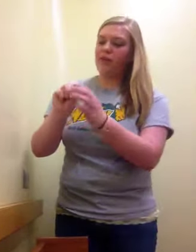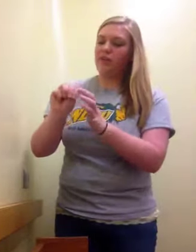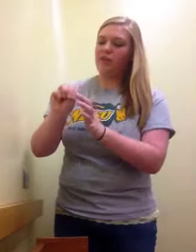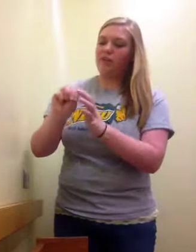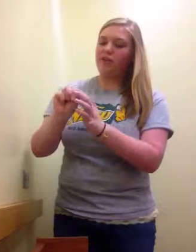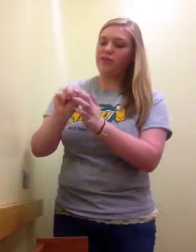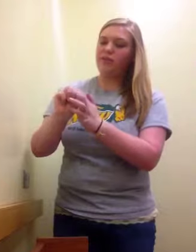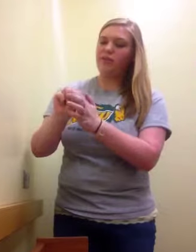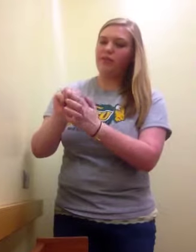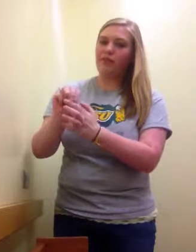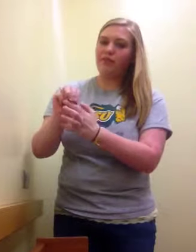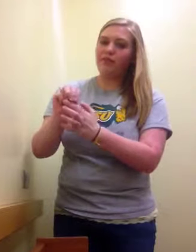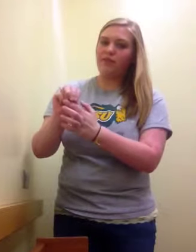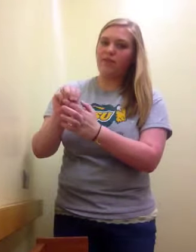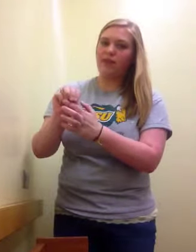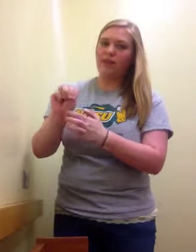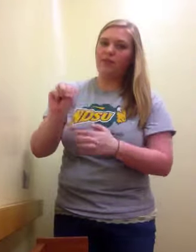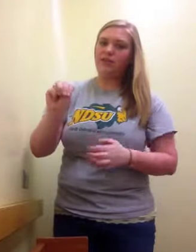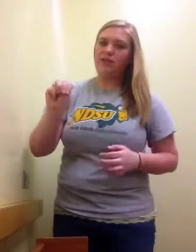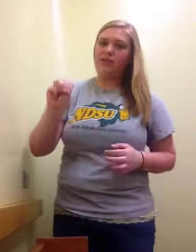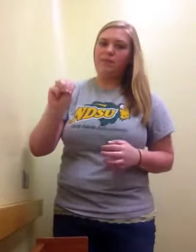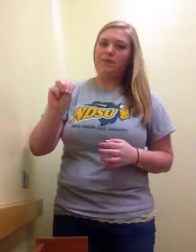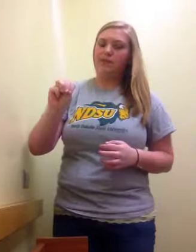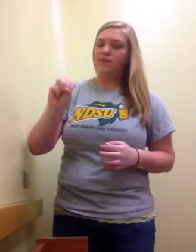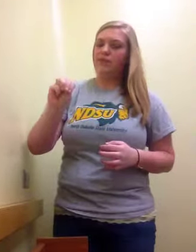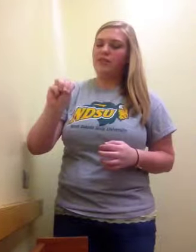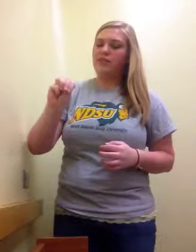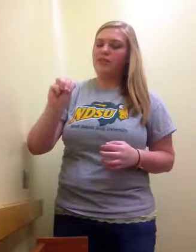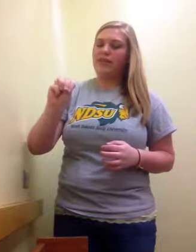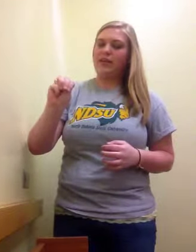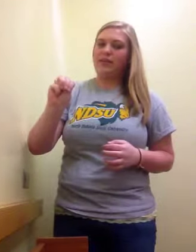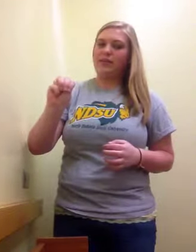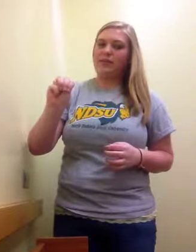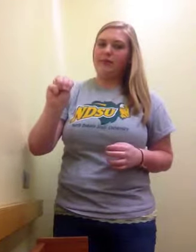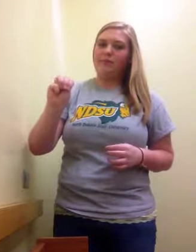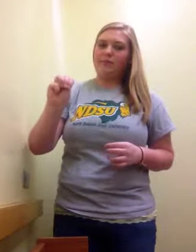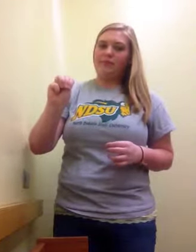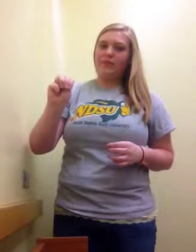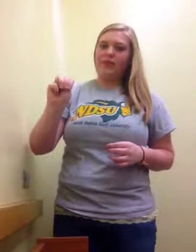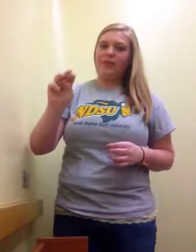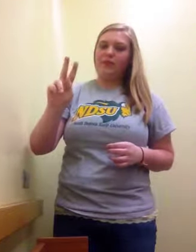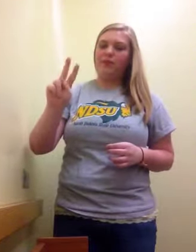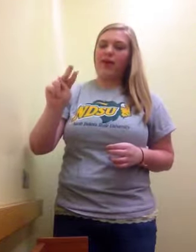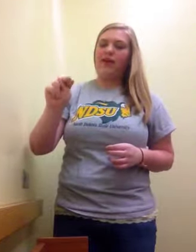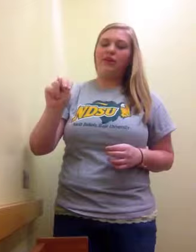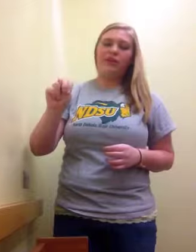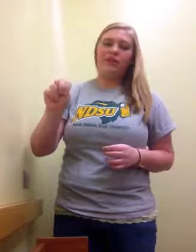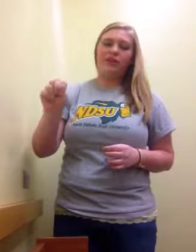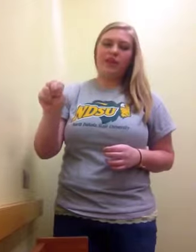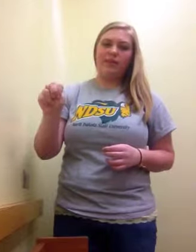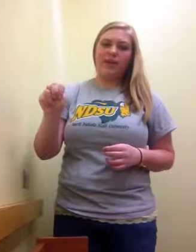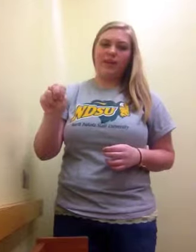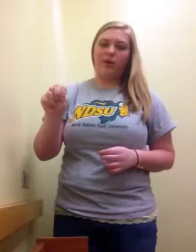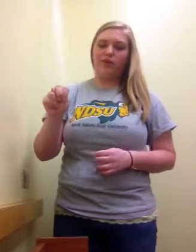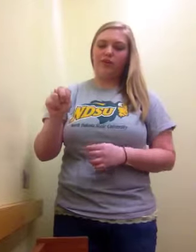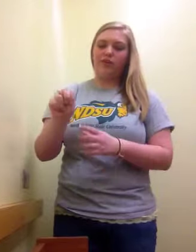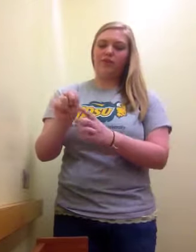the first 3 fingers of your hand and leave it so it's sticking out a little bit. And then with N, you do the same thing, but only under the first